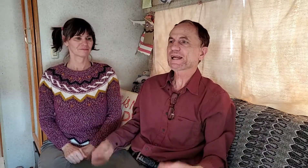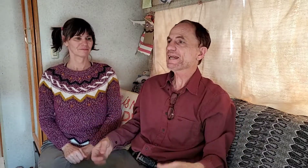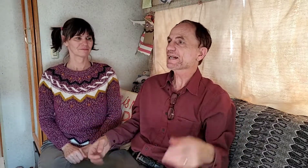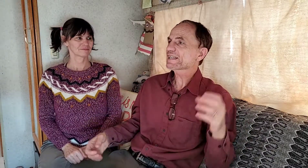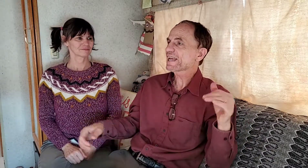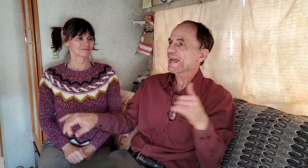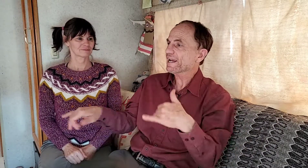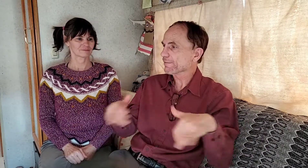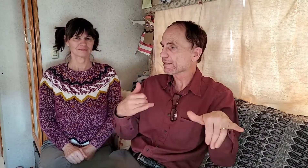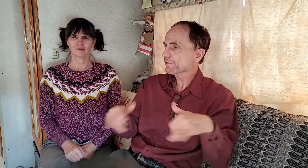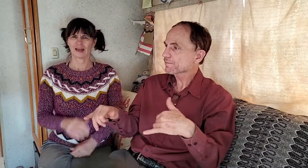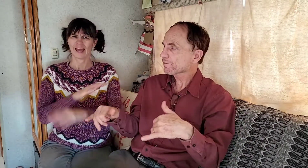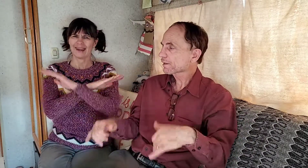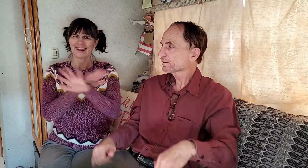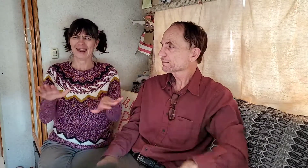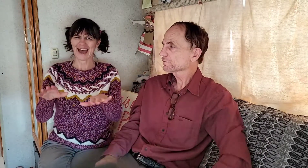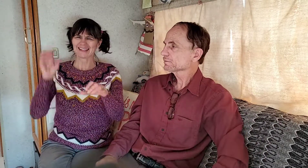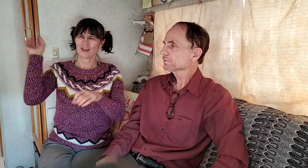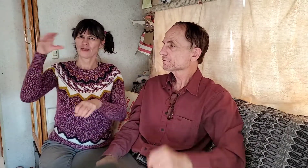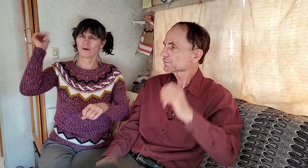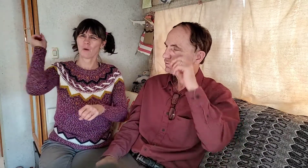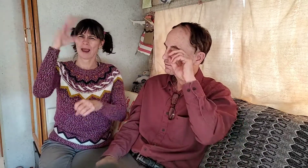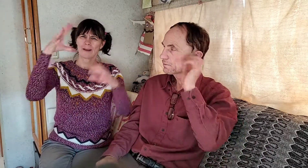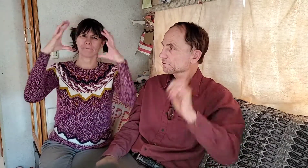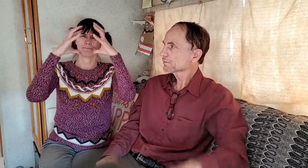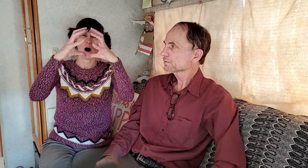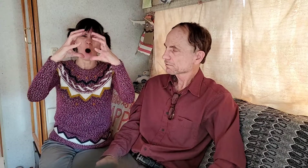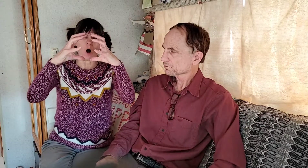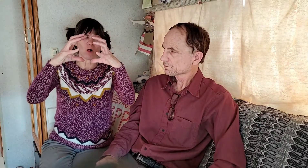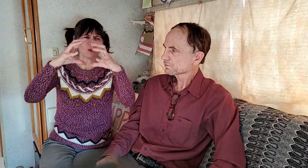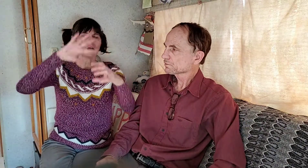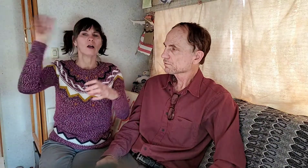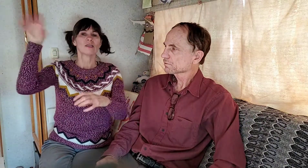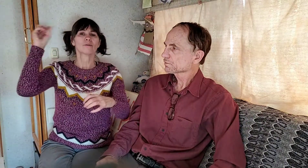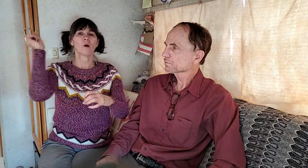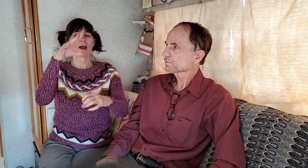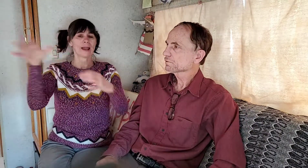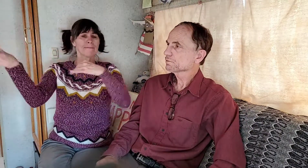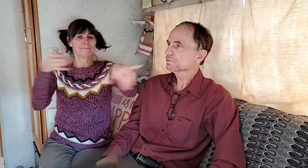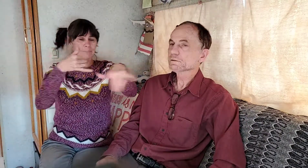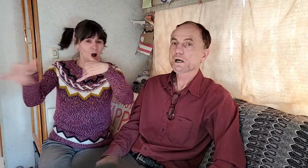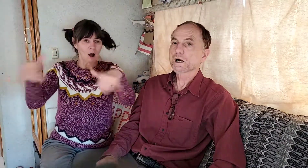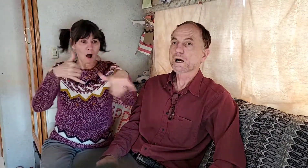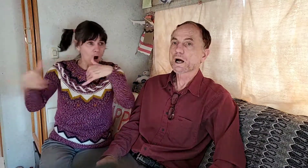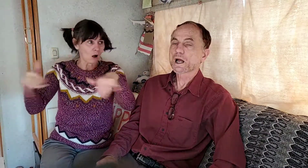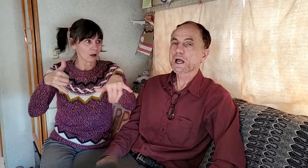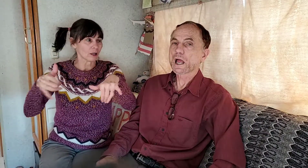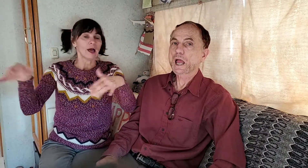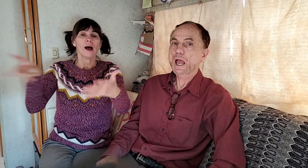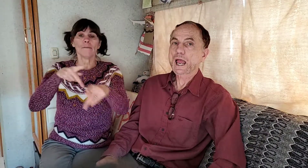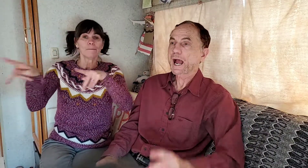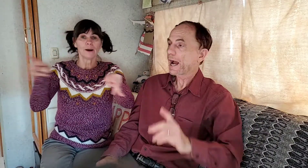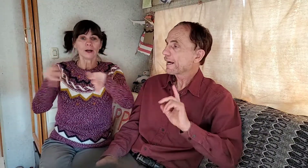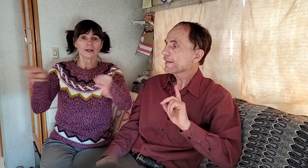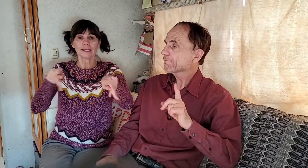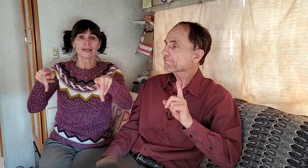a game. Not throw a ball. Throw a ball. A party.